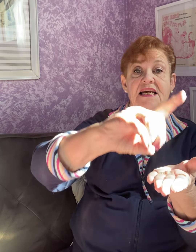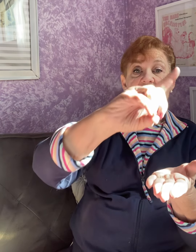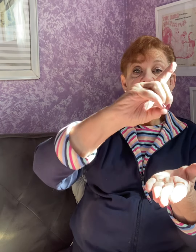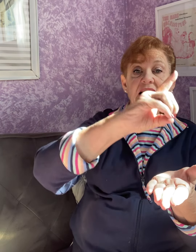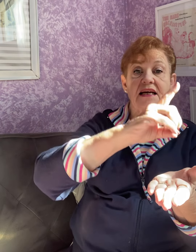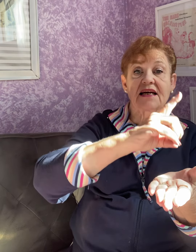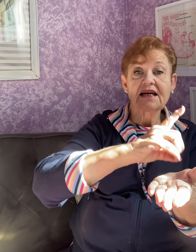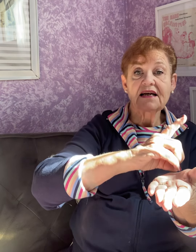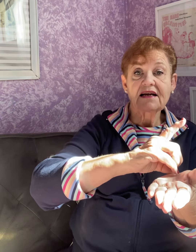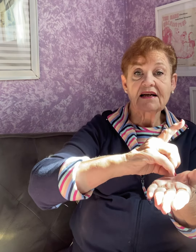D.